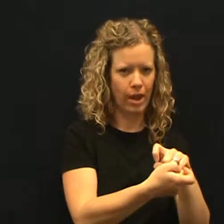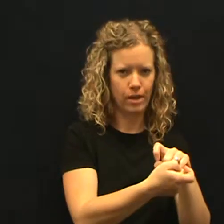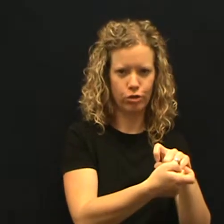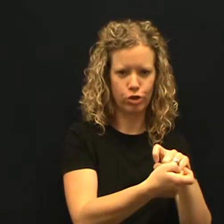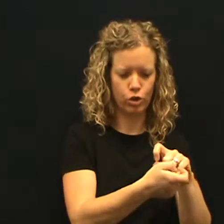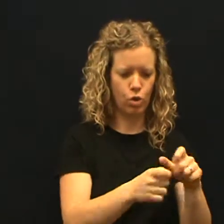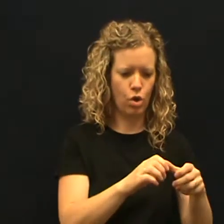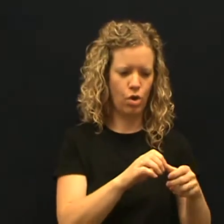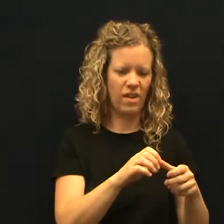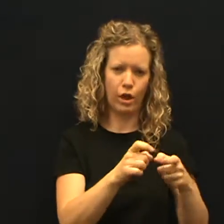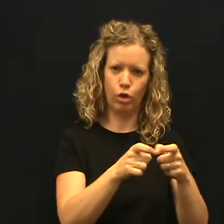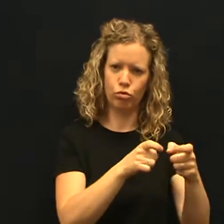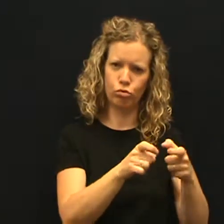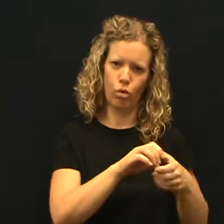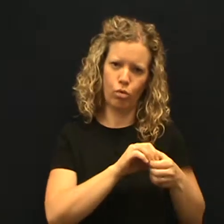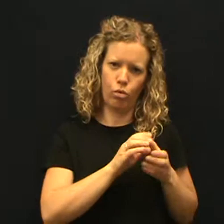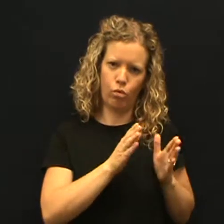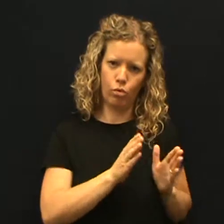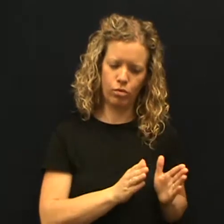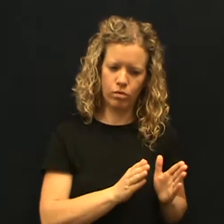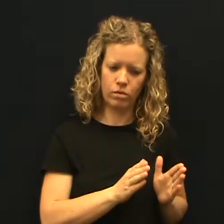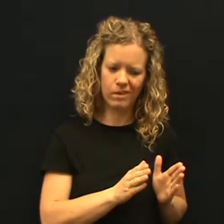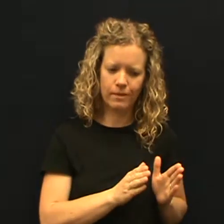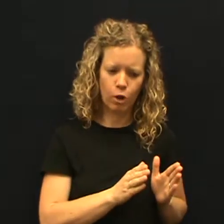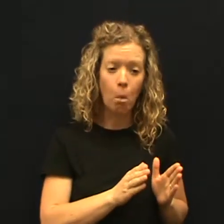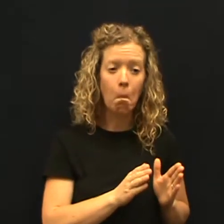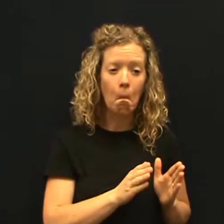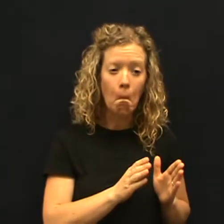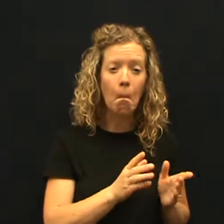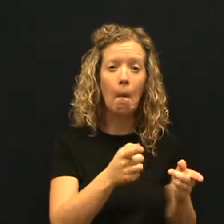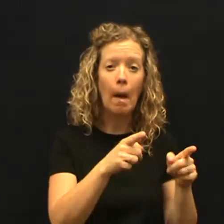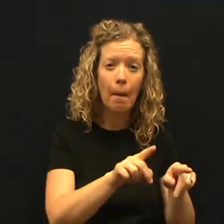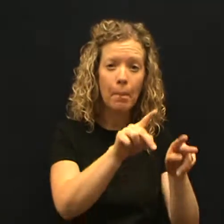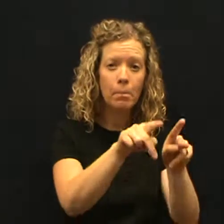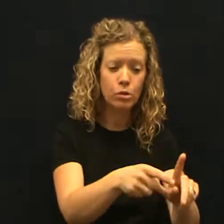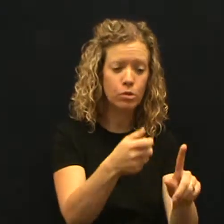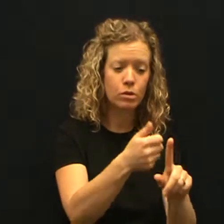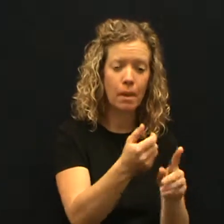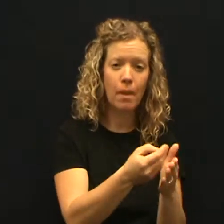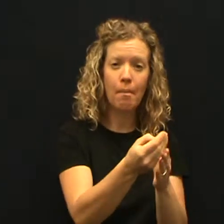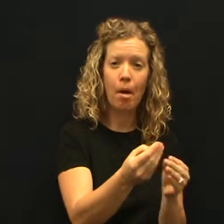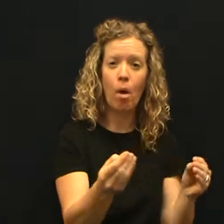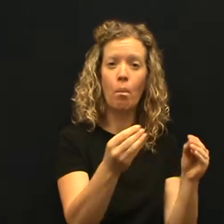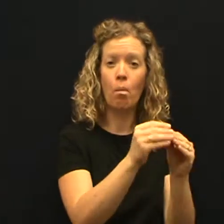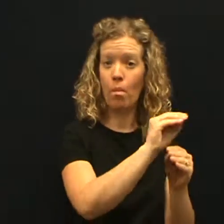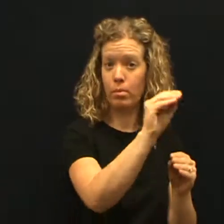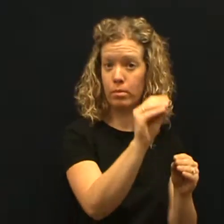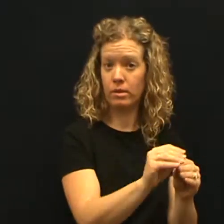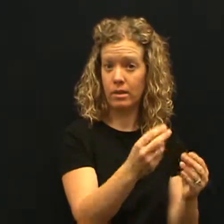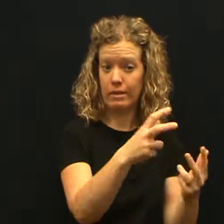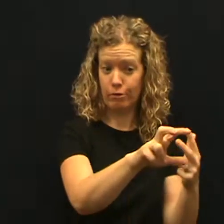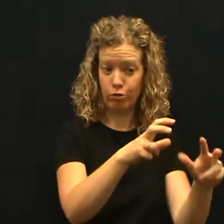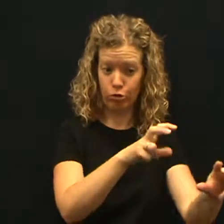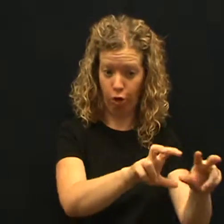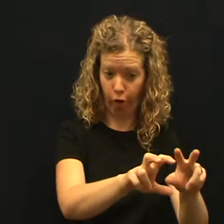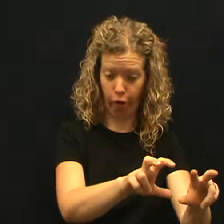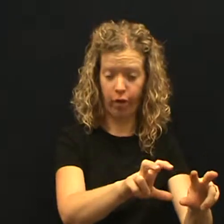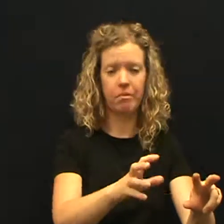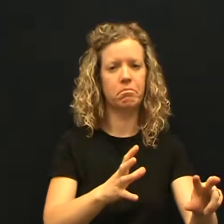stock, additional stock, which can rearrange percentage ownership for various stockholders and whatnot,